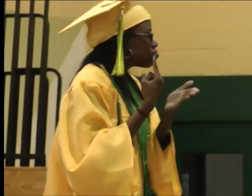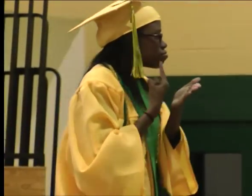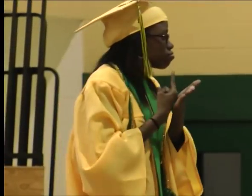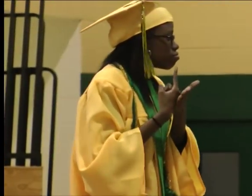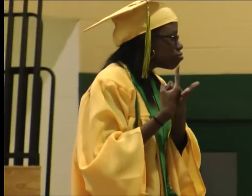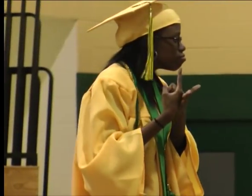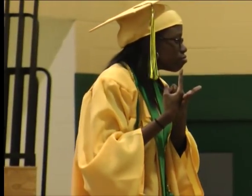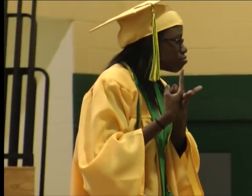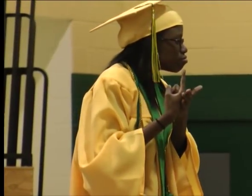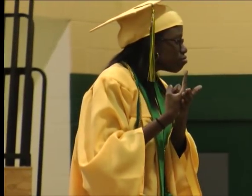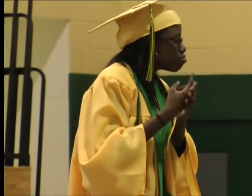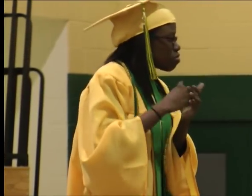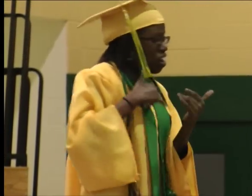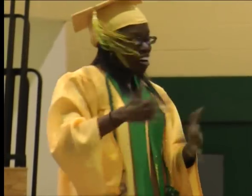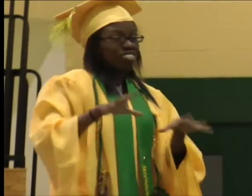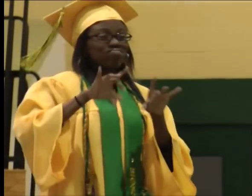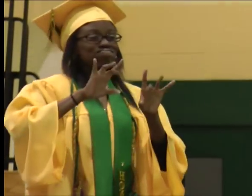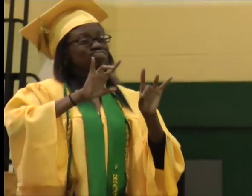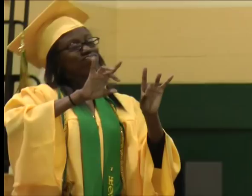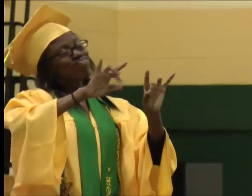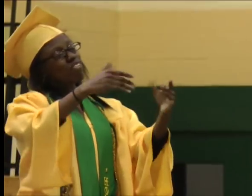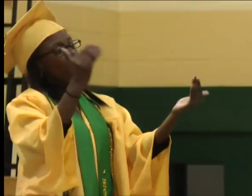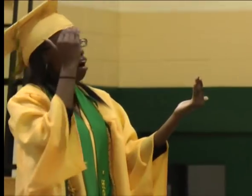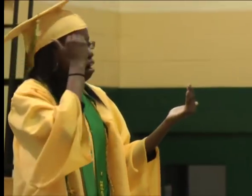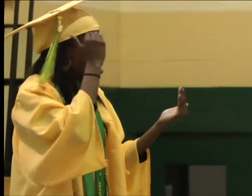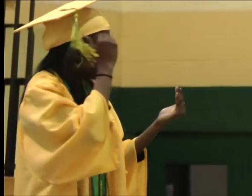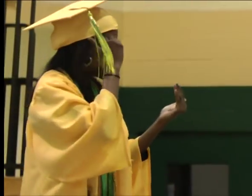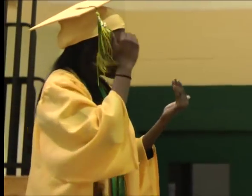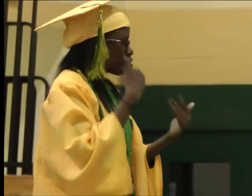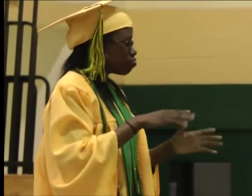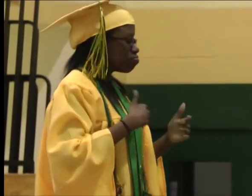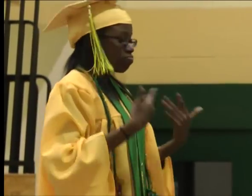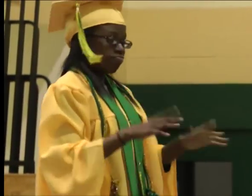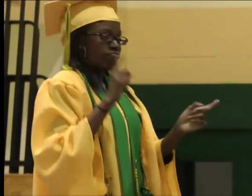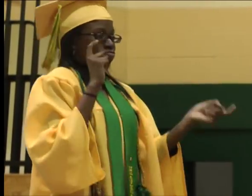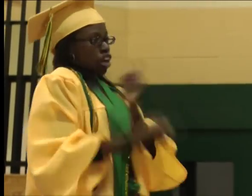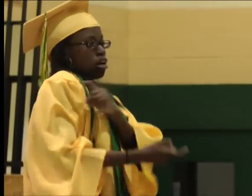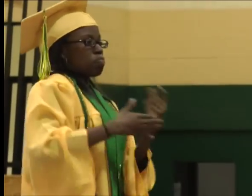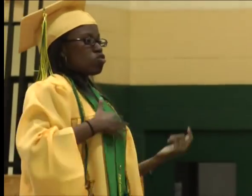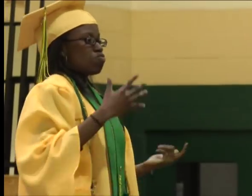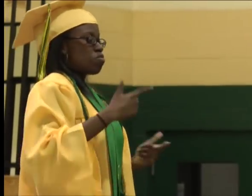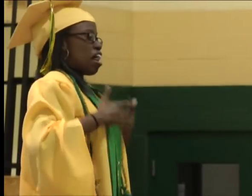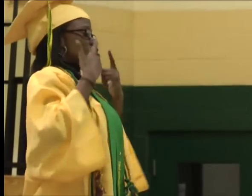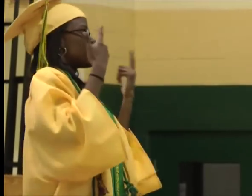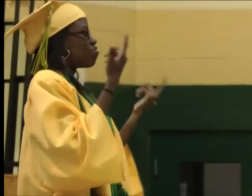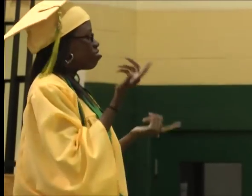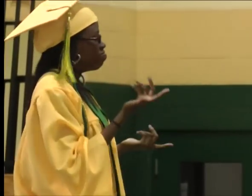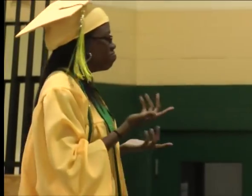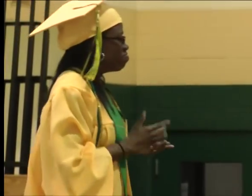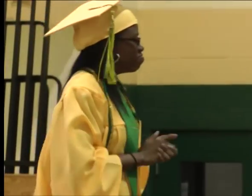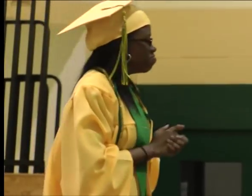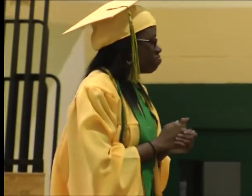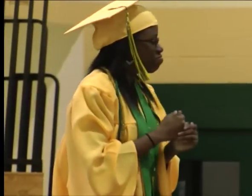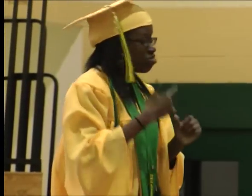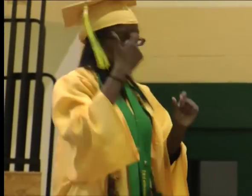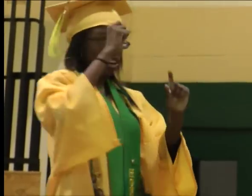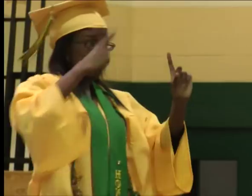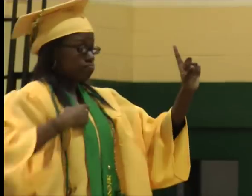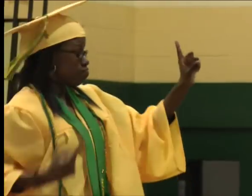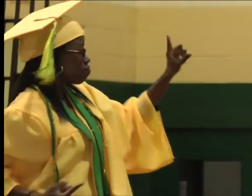And I also stay in the norm. I have to come here and stay for the week. And it's been interesting getting to know as much as I have over the